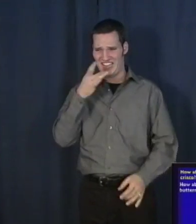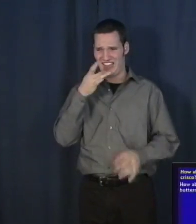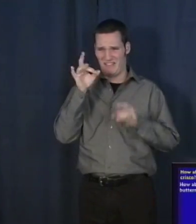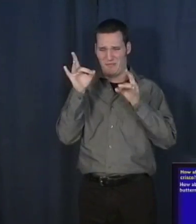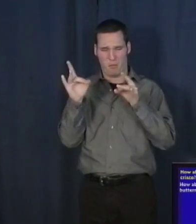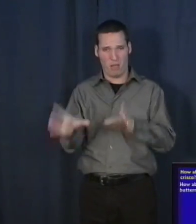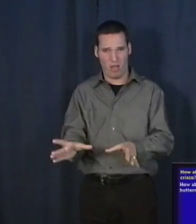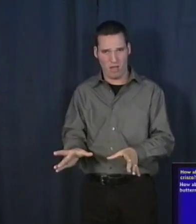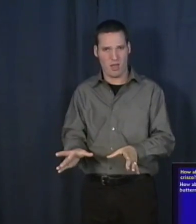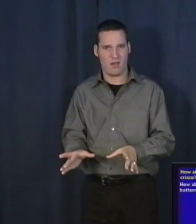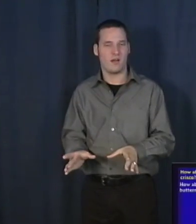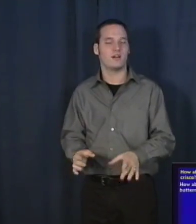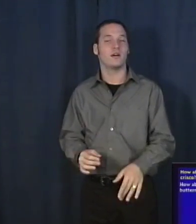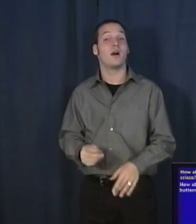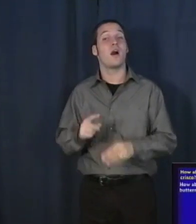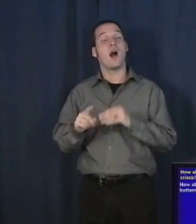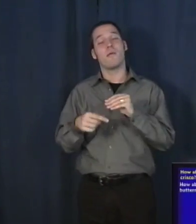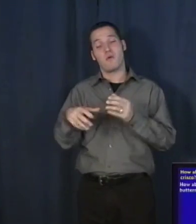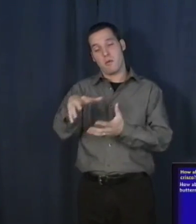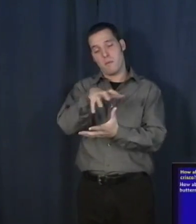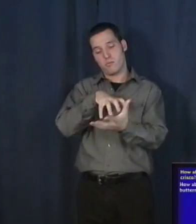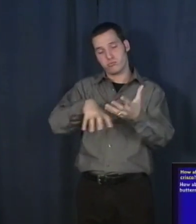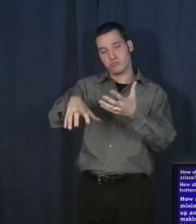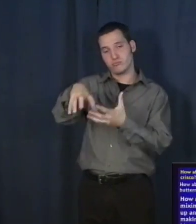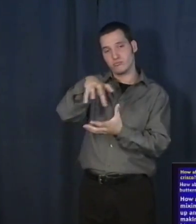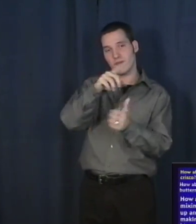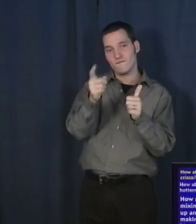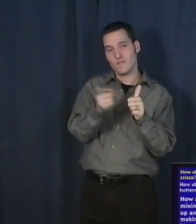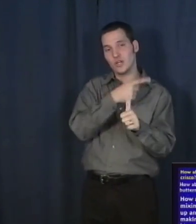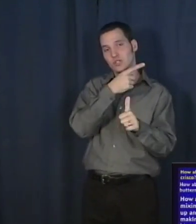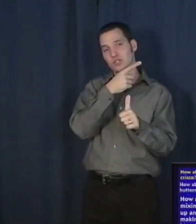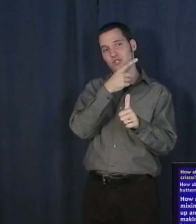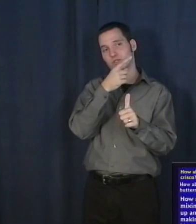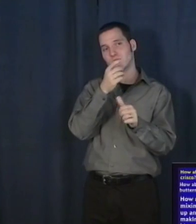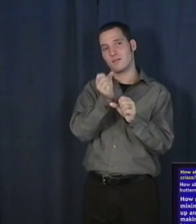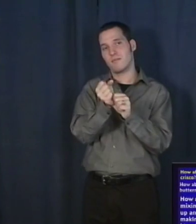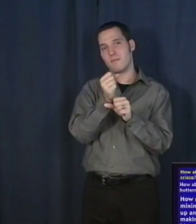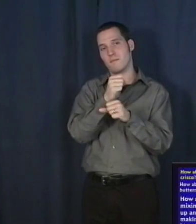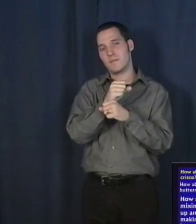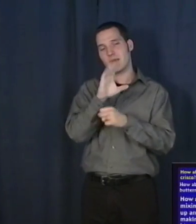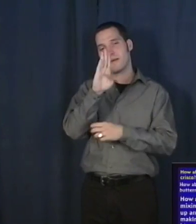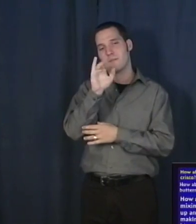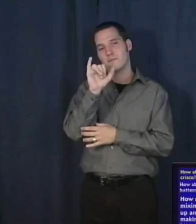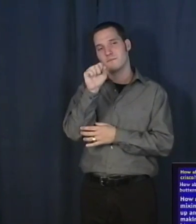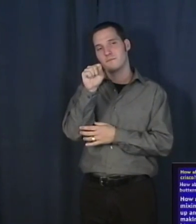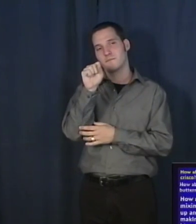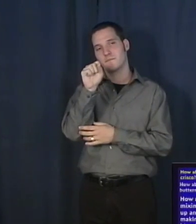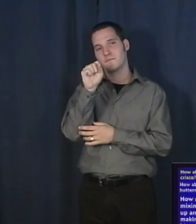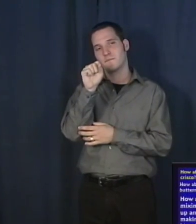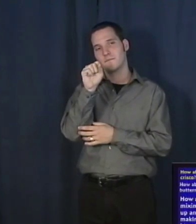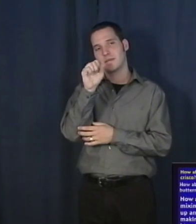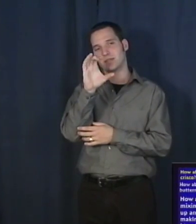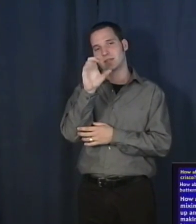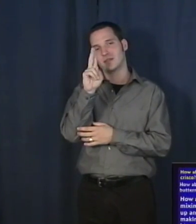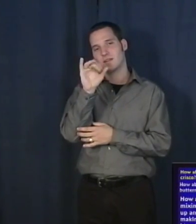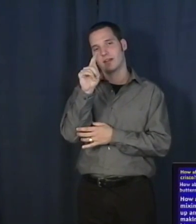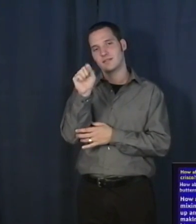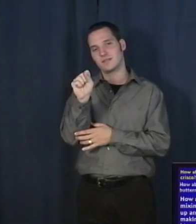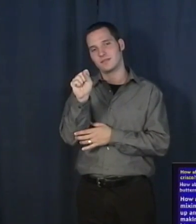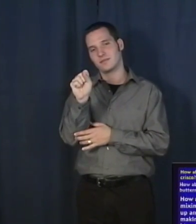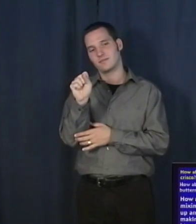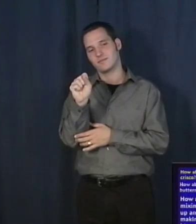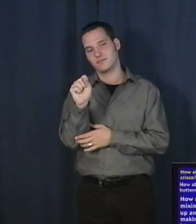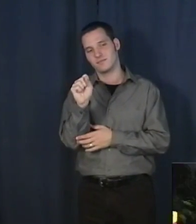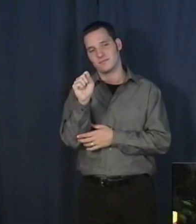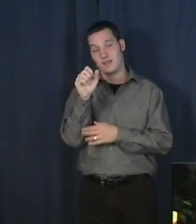You say, that would taste terrible. How about if we mix them all together first and make biscuits? Hey, now